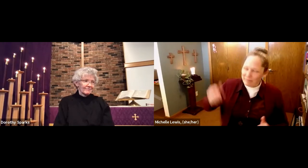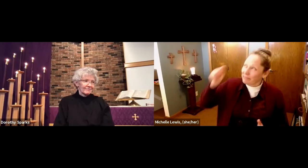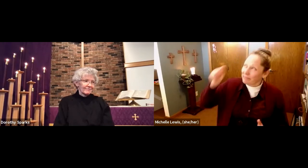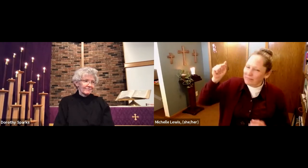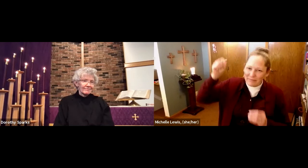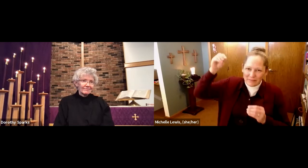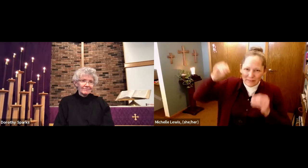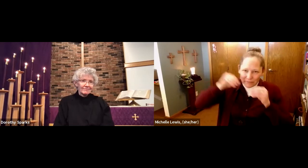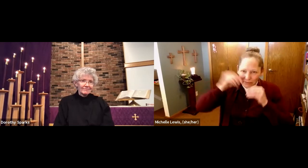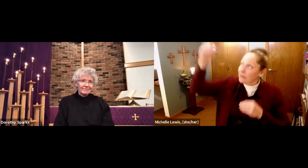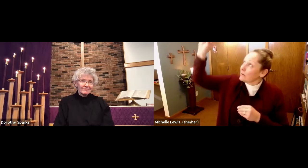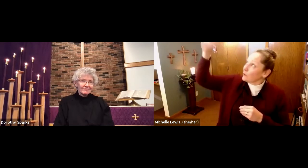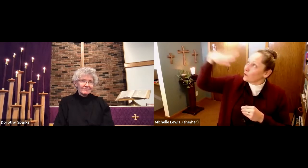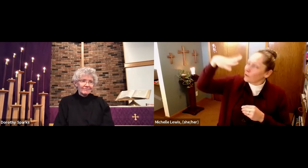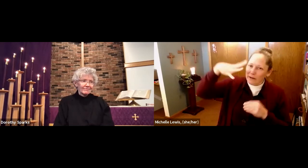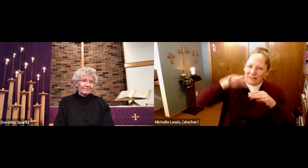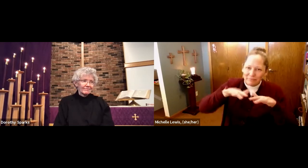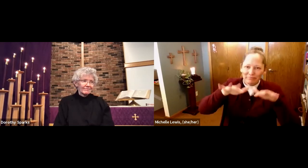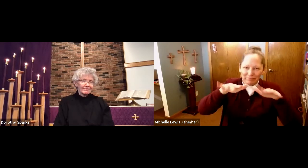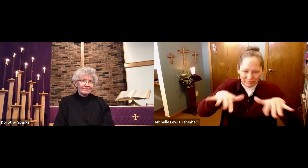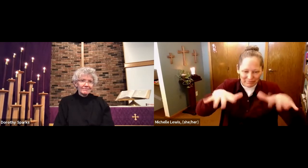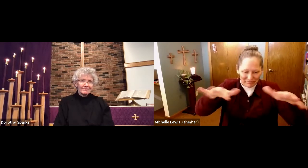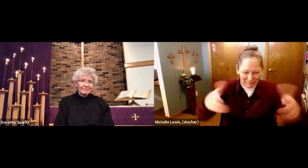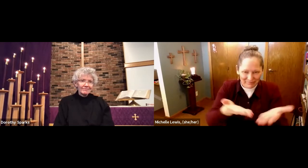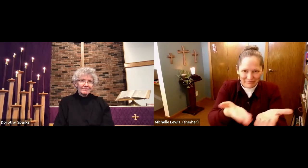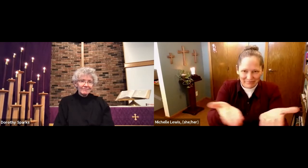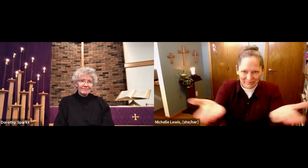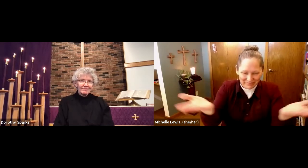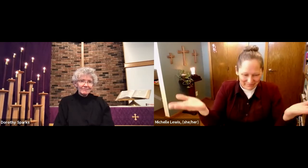The grace of our Lord Jesus Christ,